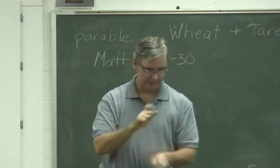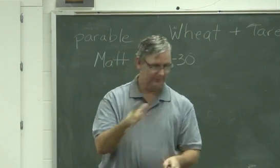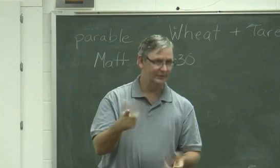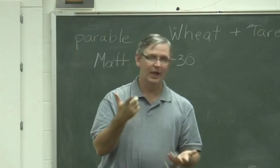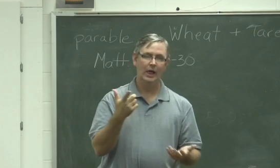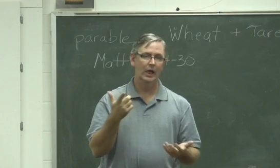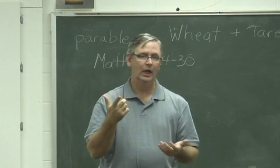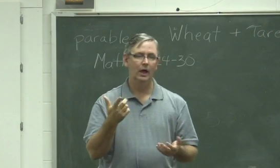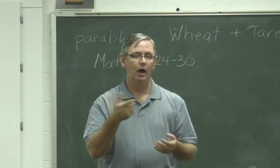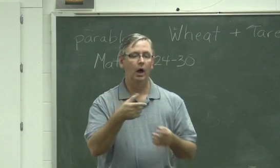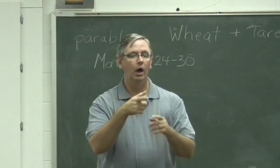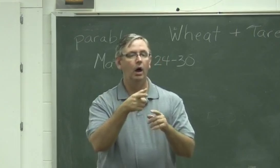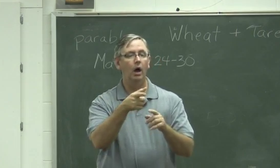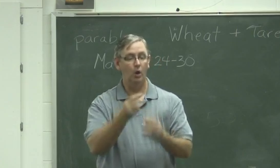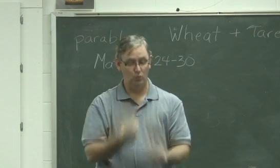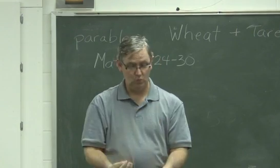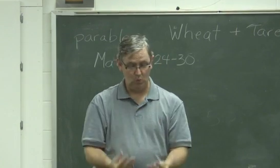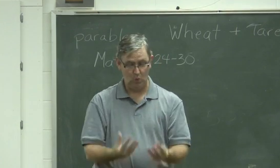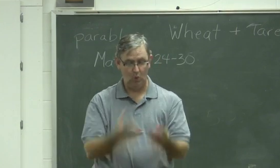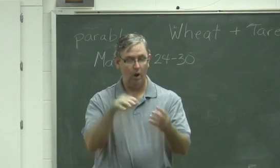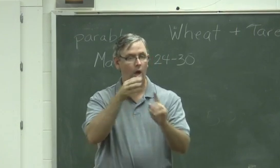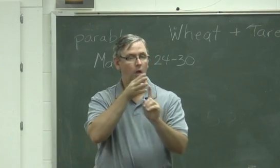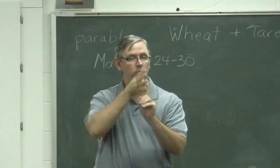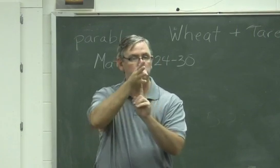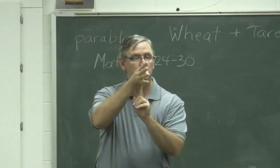it's hard to tell whenever plants start growing.